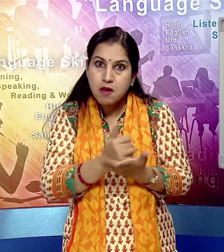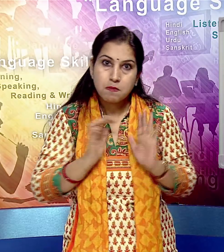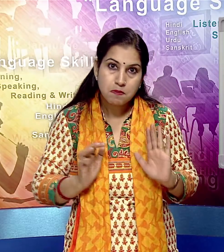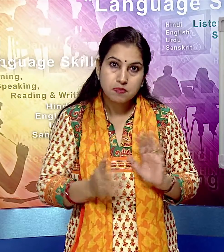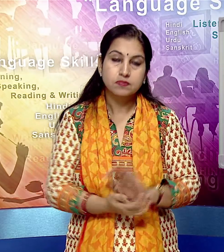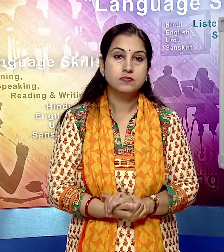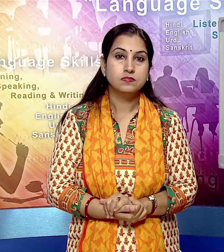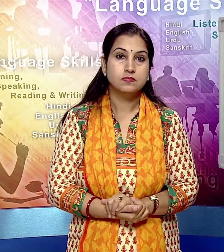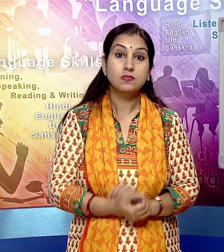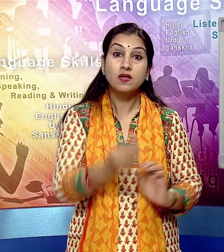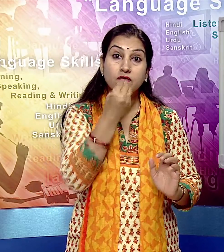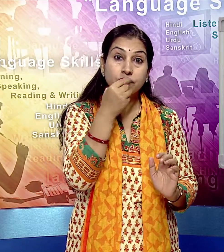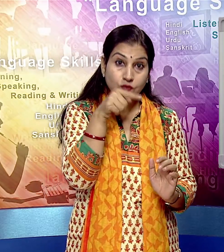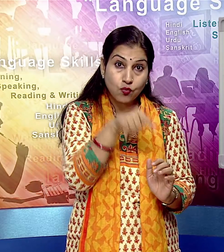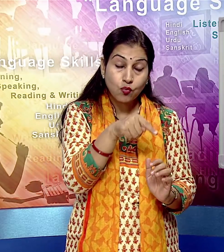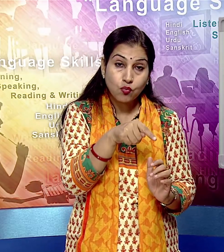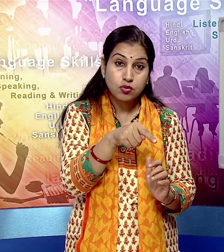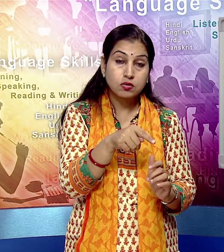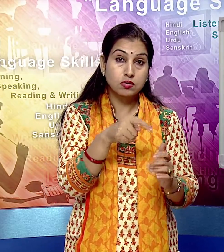Roasted foods are more nutritious,